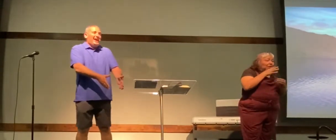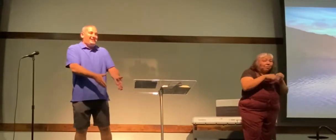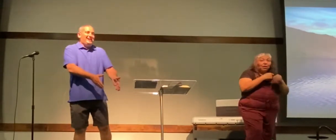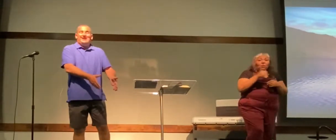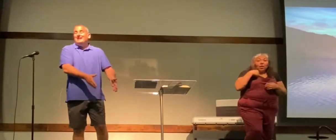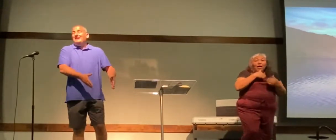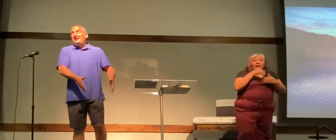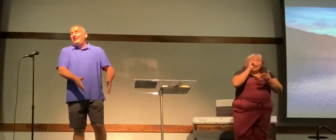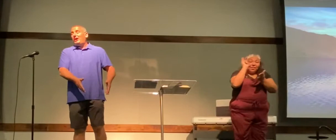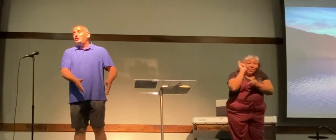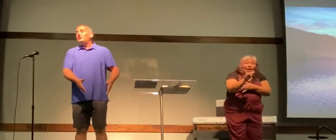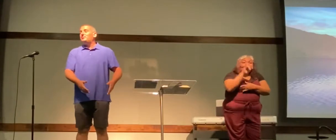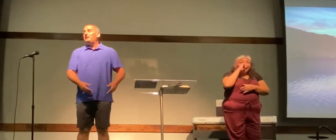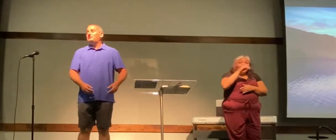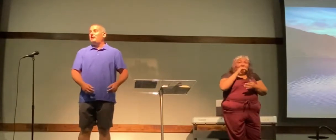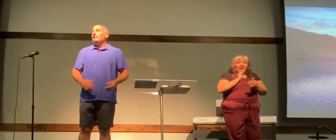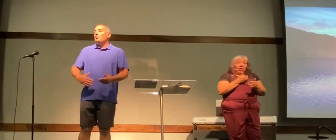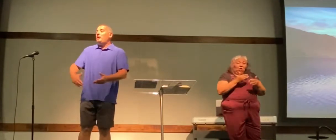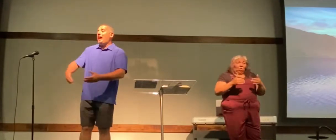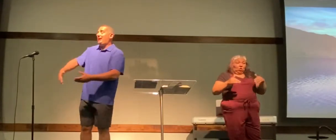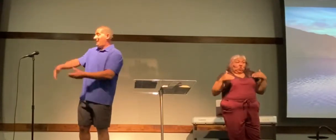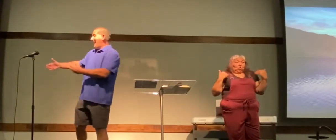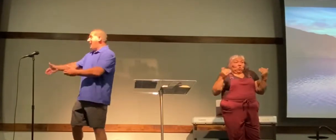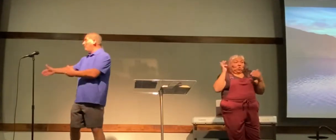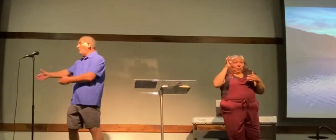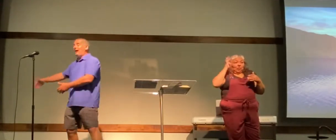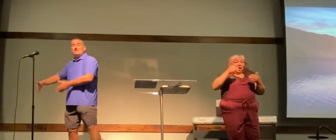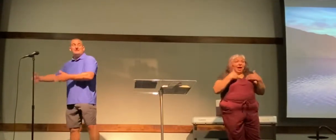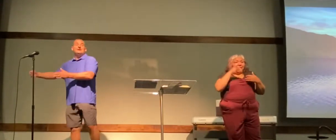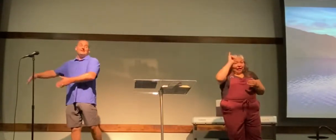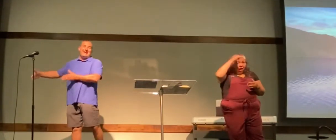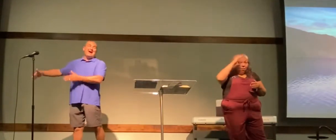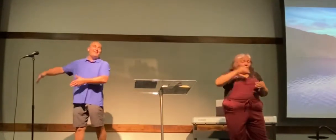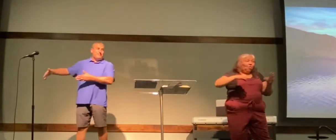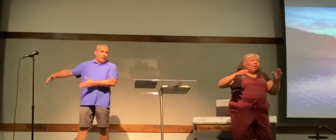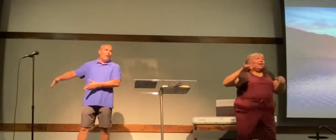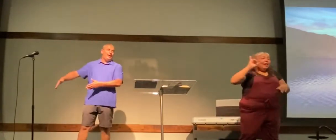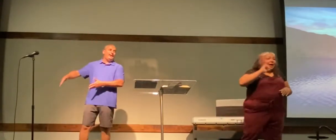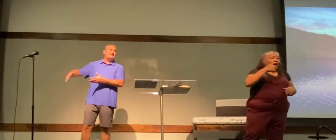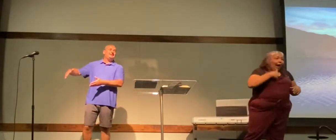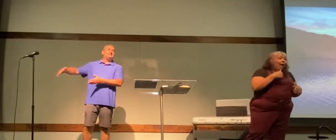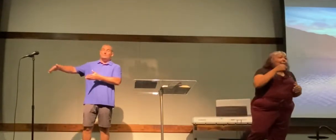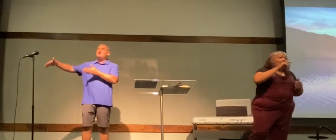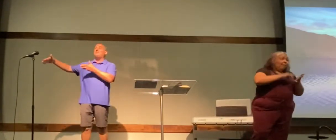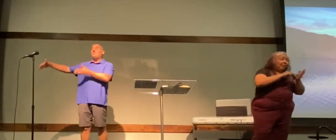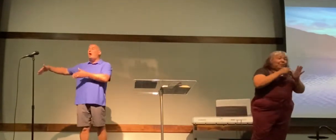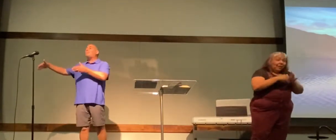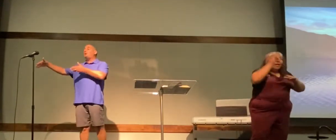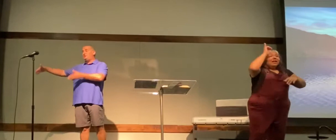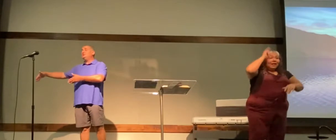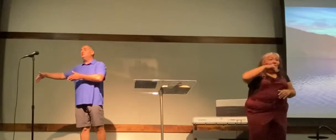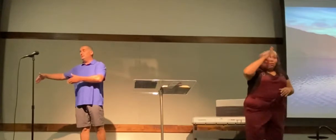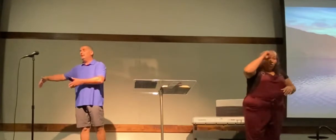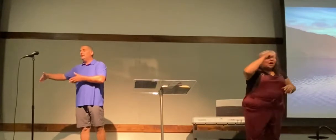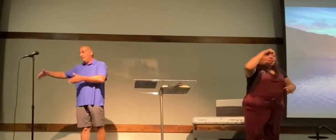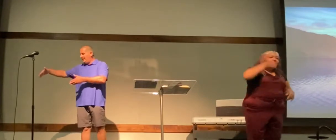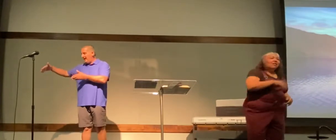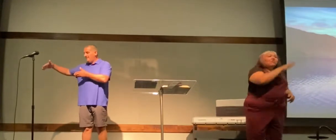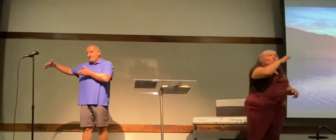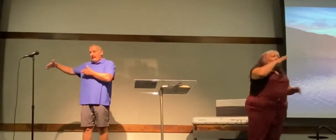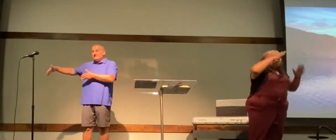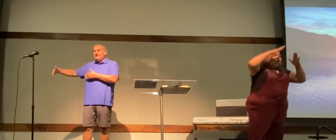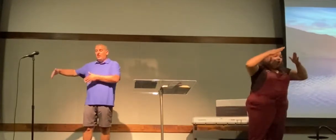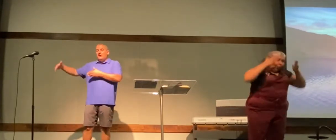had that kid in our youth ministry. We had a cowboy, I mean, cowboy. That kid was a farmer dude,